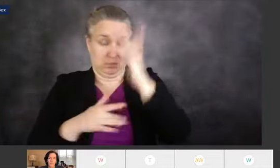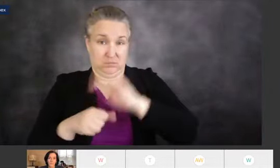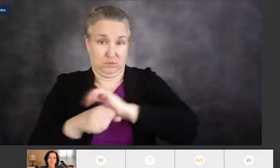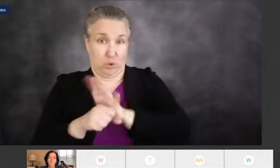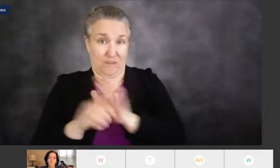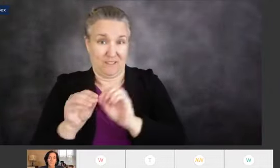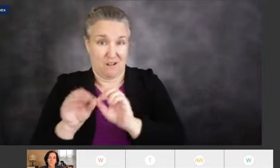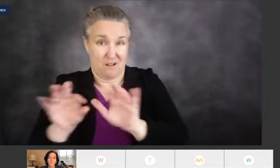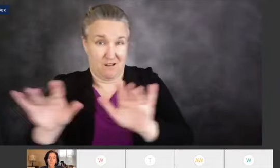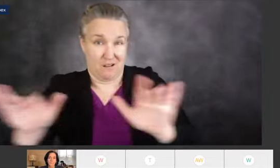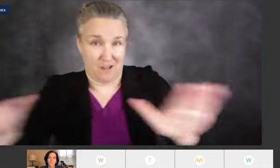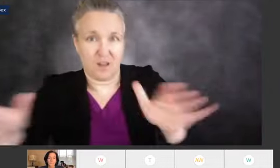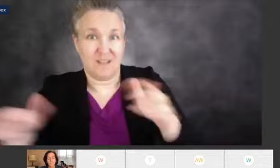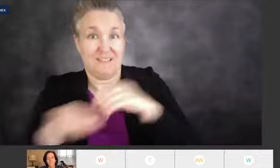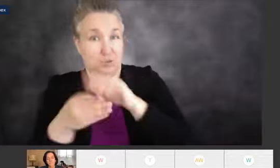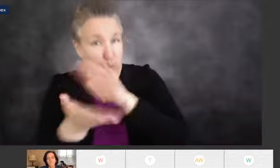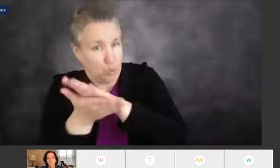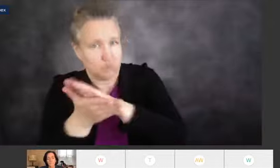Thank you.